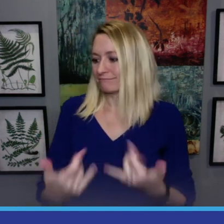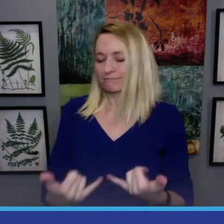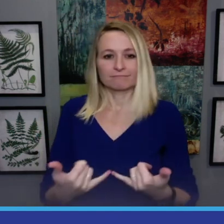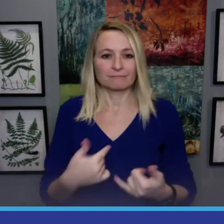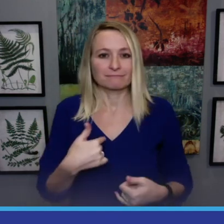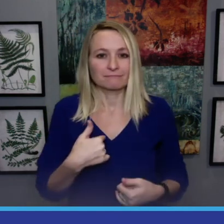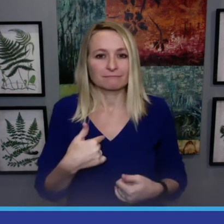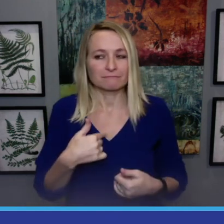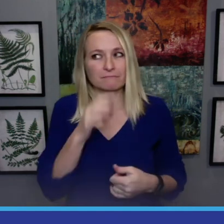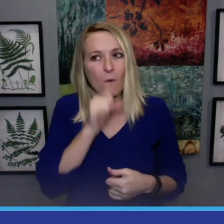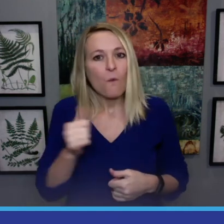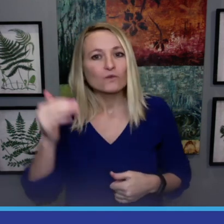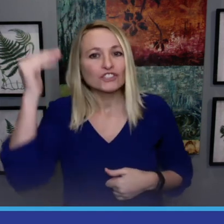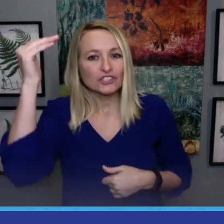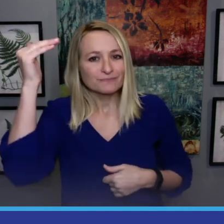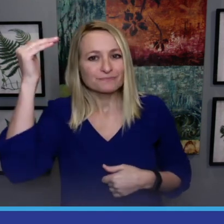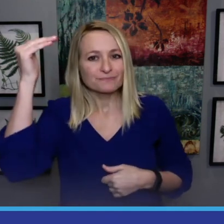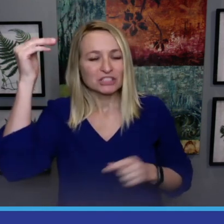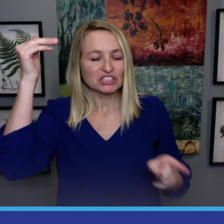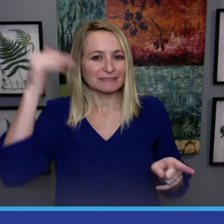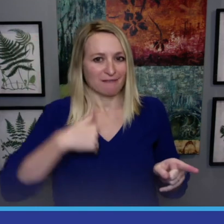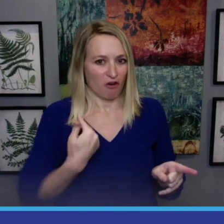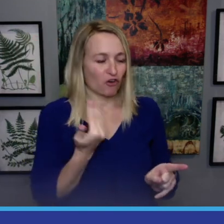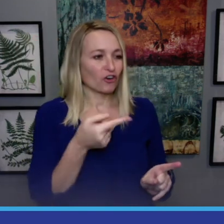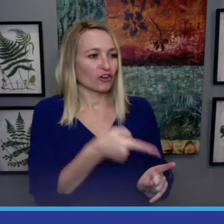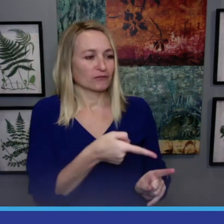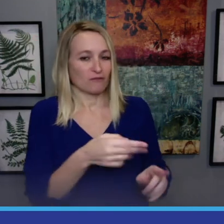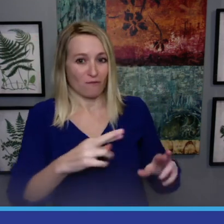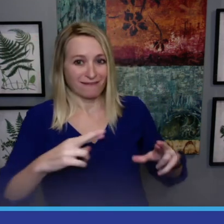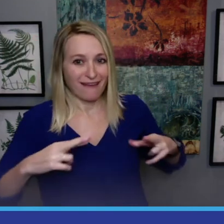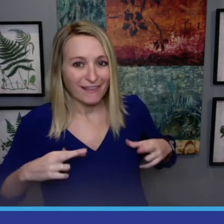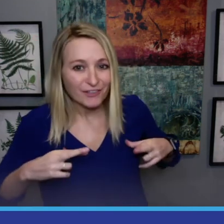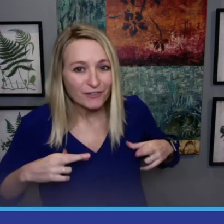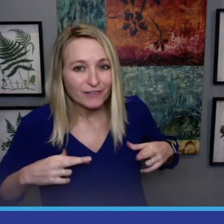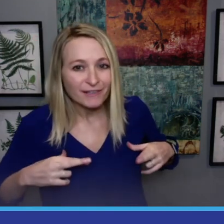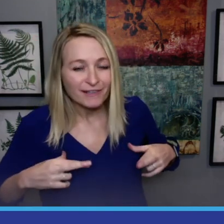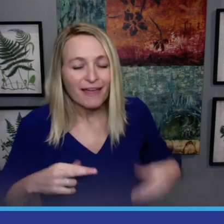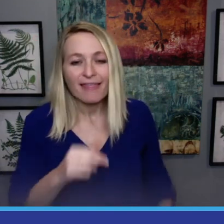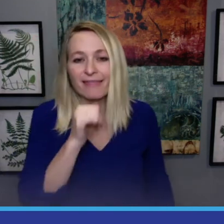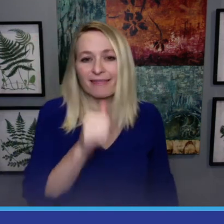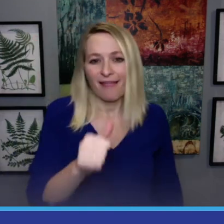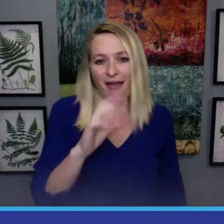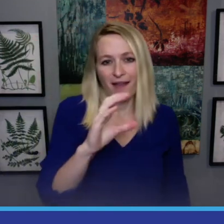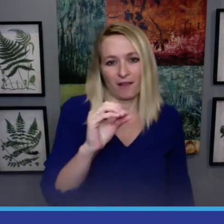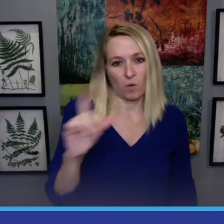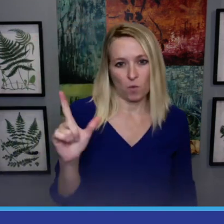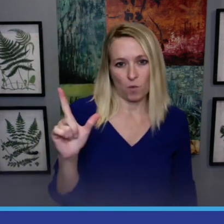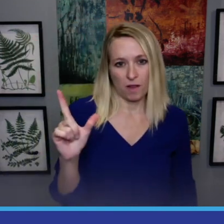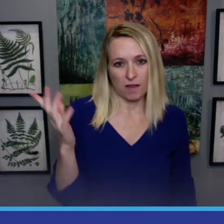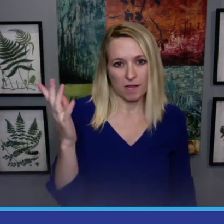Now, I'm older than her, and she's younger. She's retired. That's not